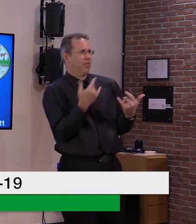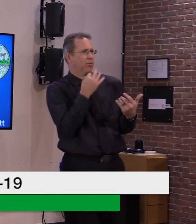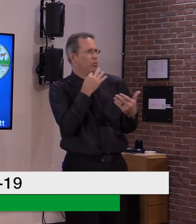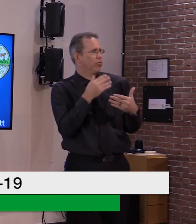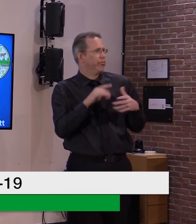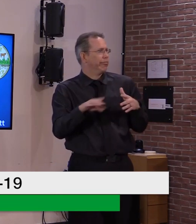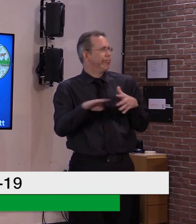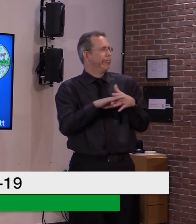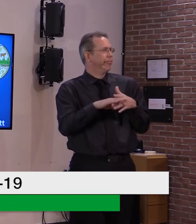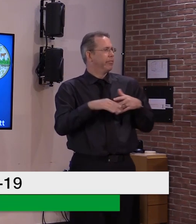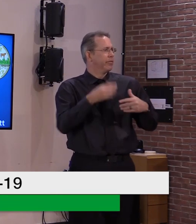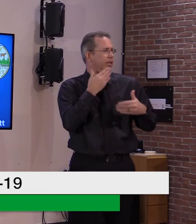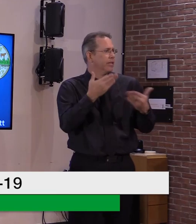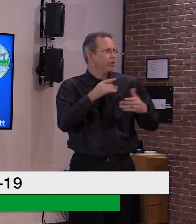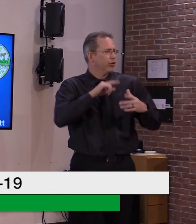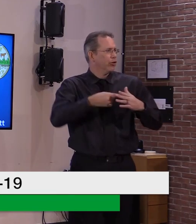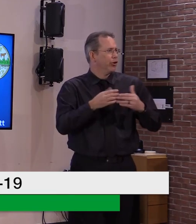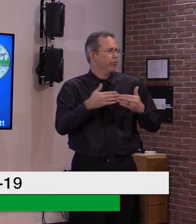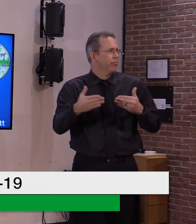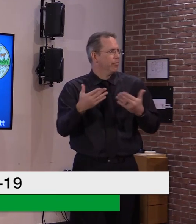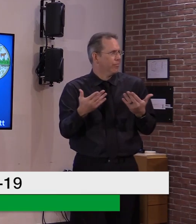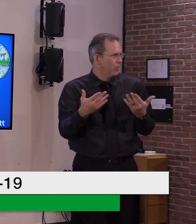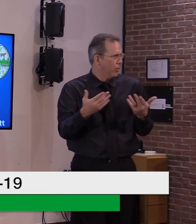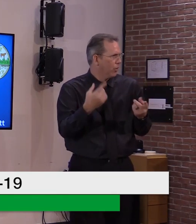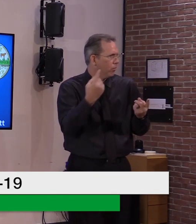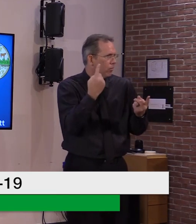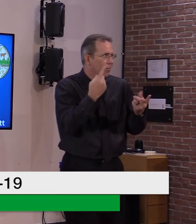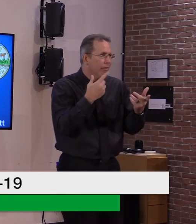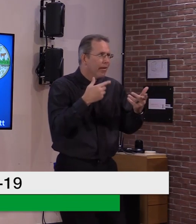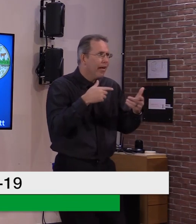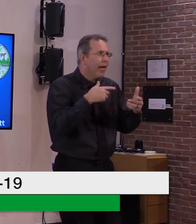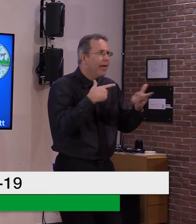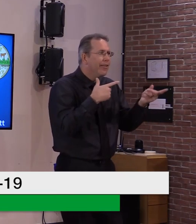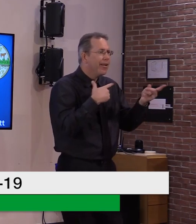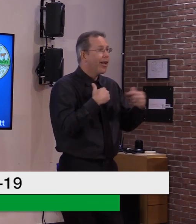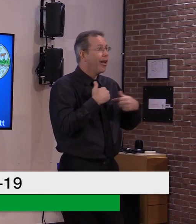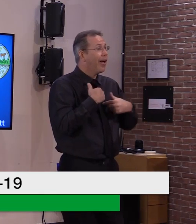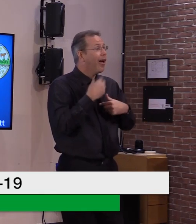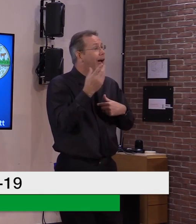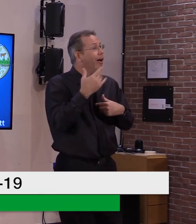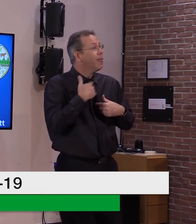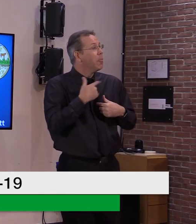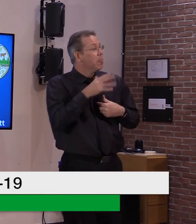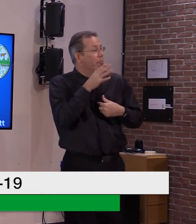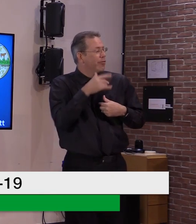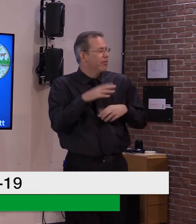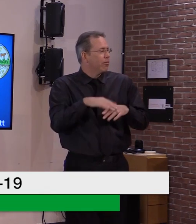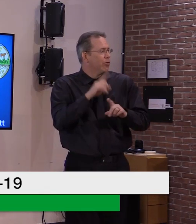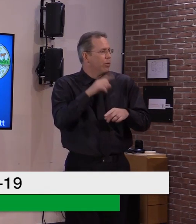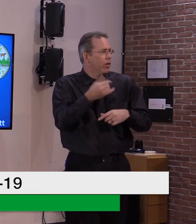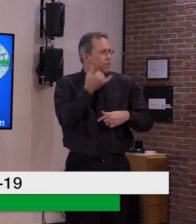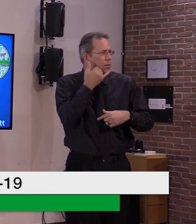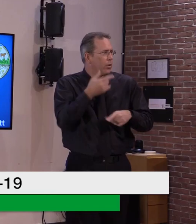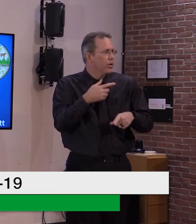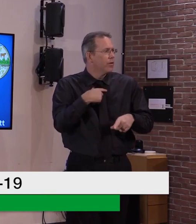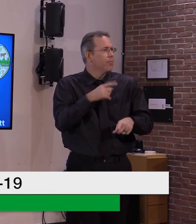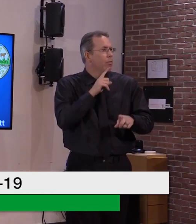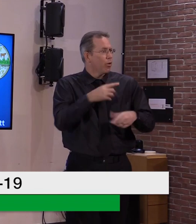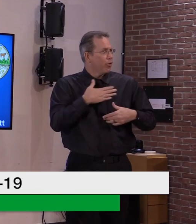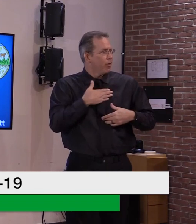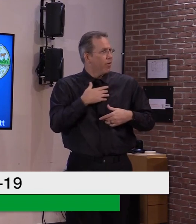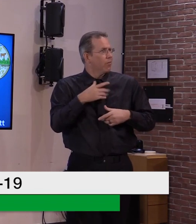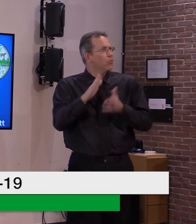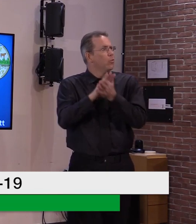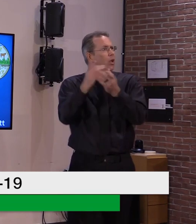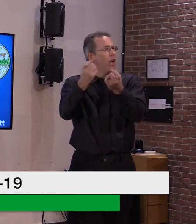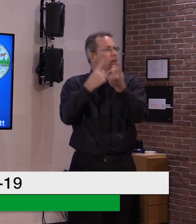um answer those questions independently um after they've been dropped off et cetera um i'm just wondering how parents will get the heads